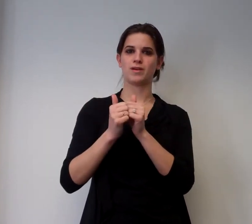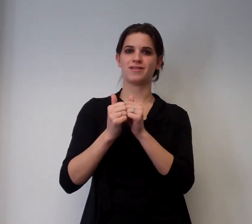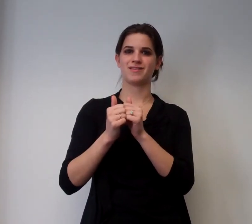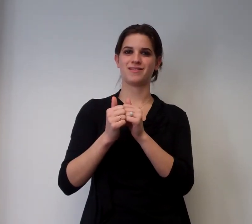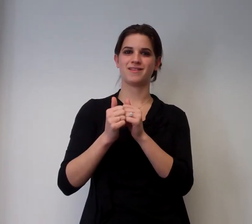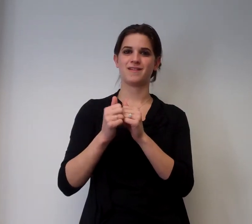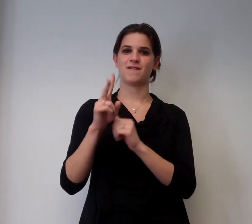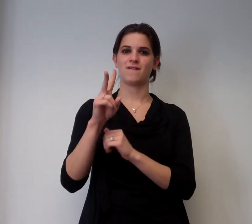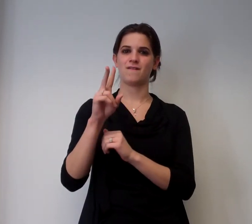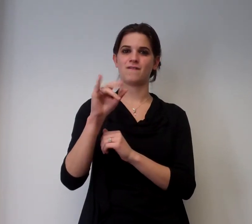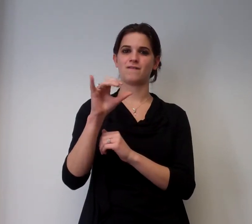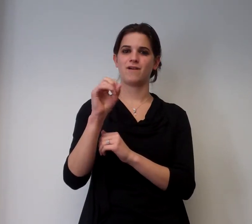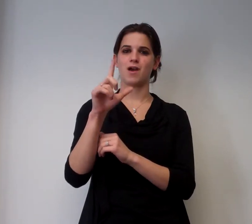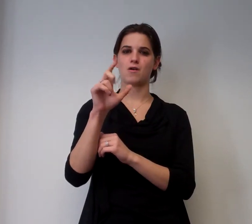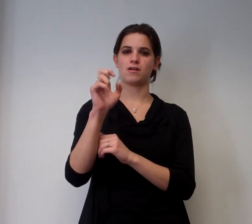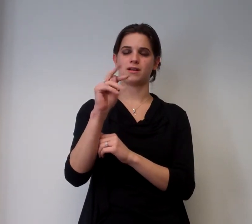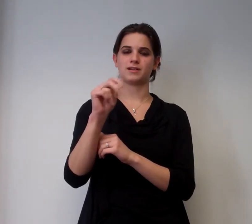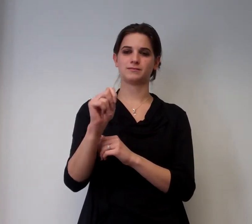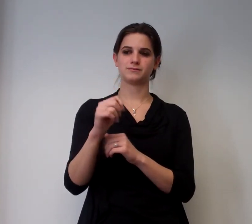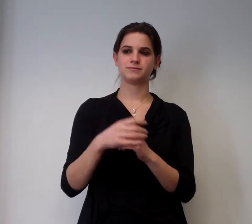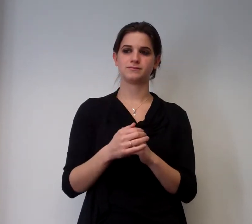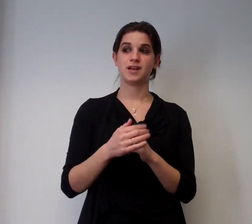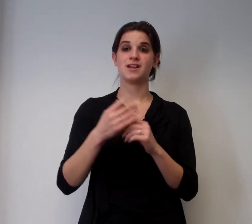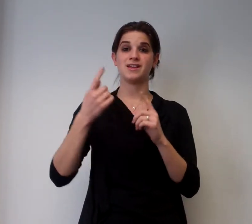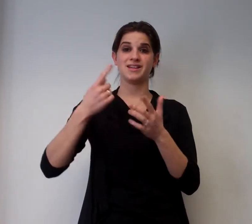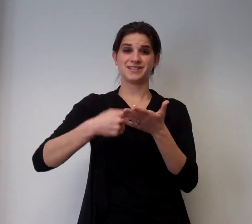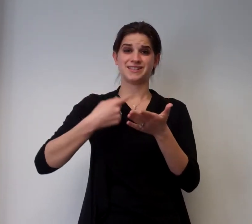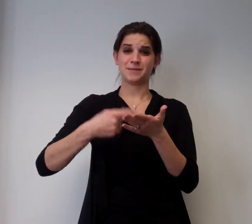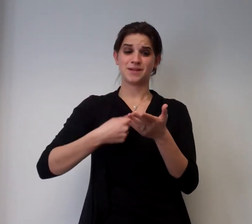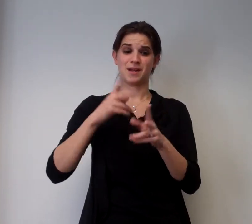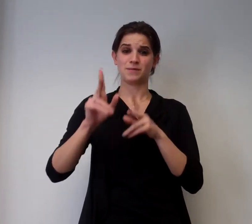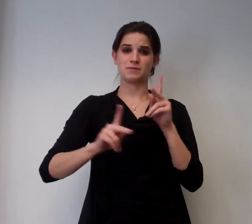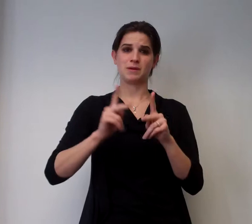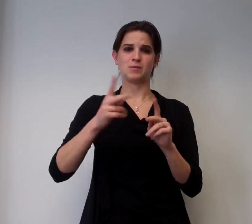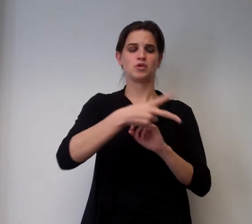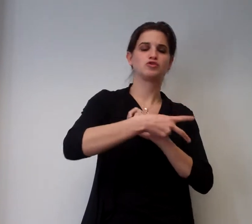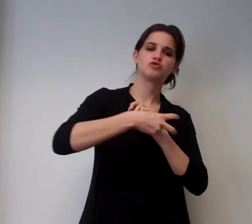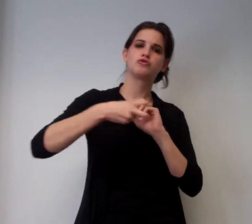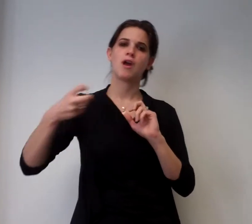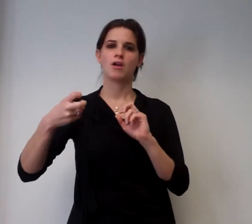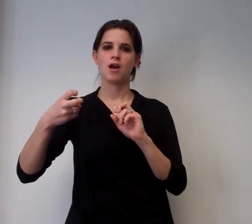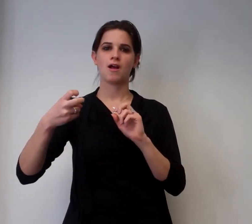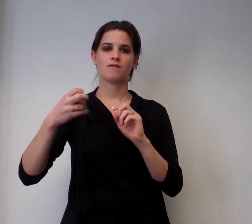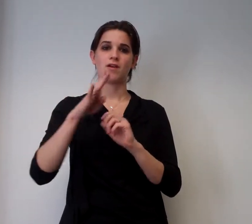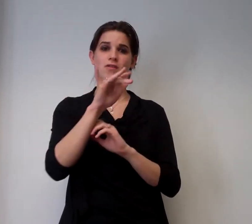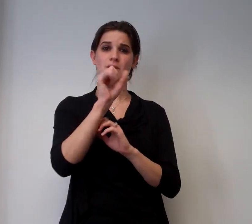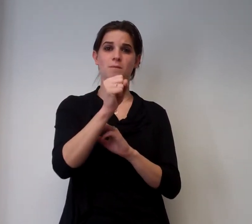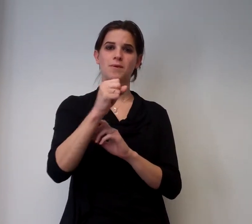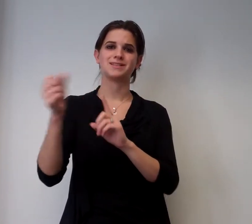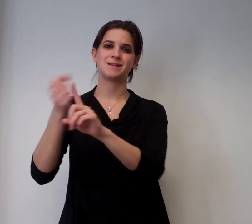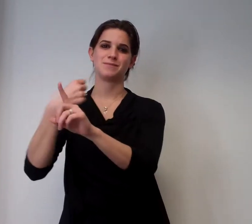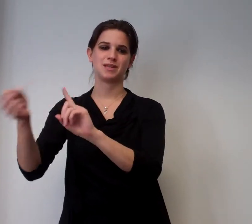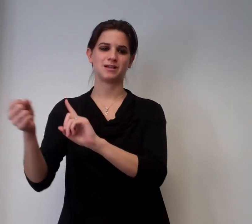South. Sometimes even they were dragged off the bus and beaten out. and so on. Is that like the Black Panther movement? That was